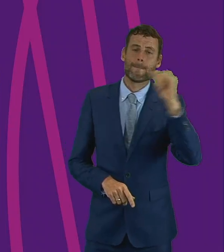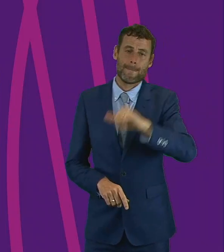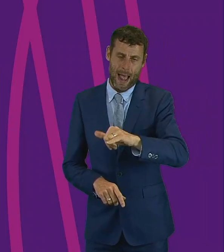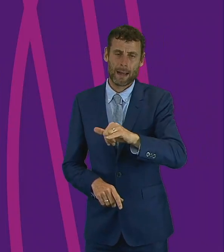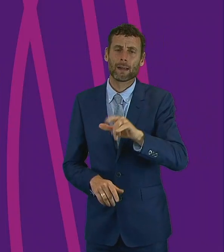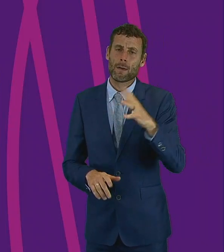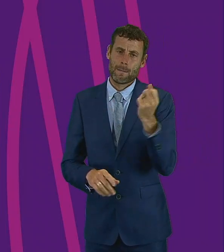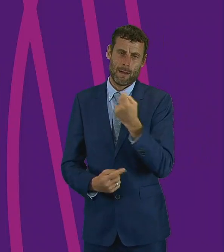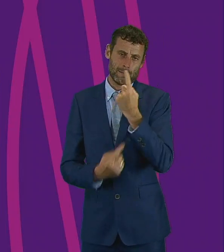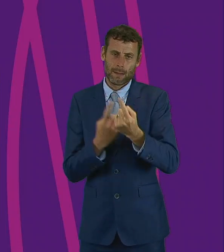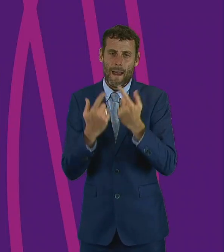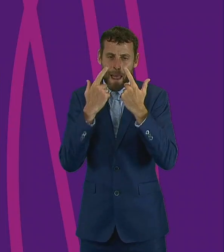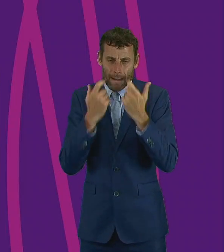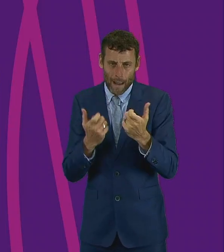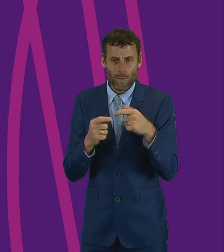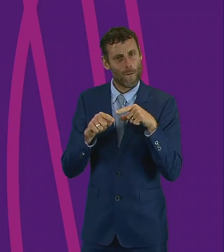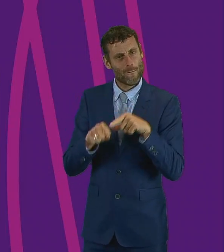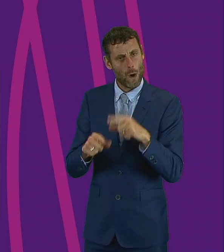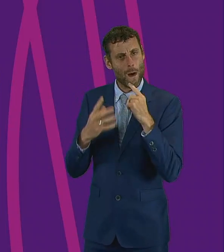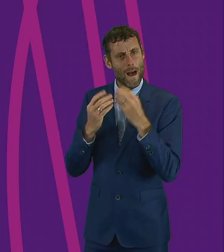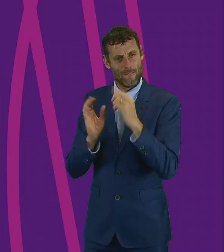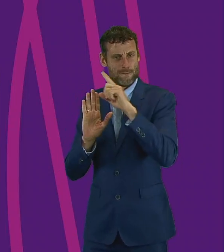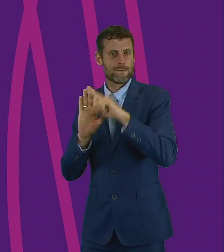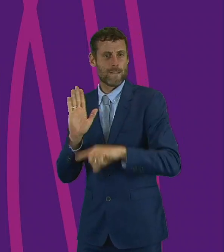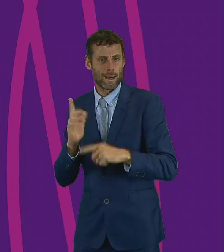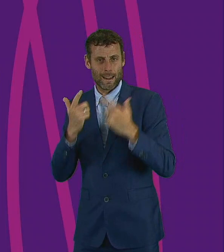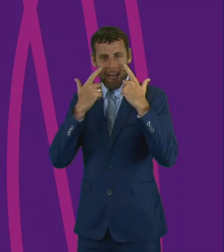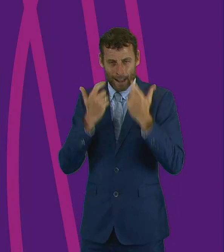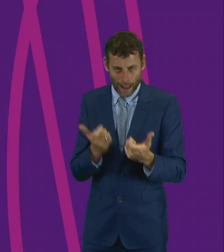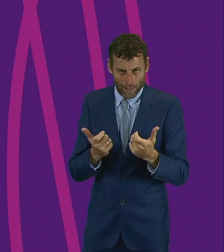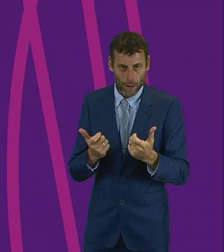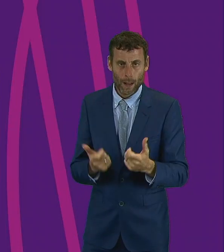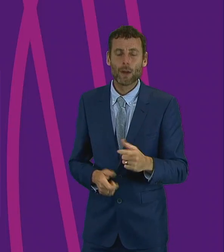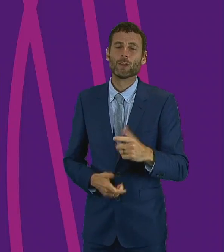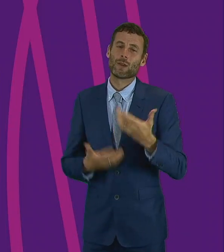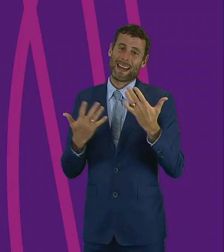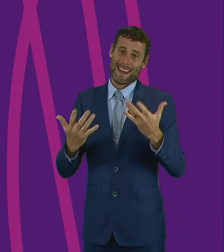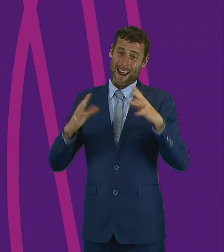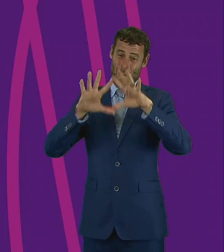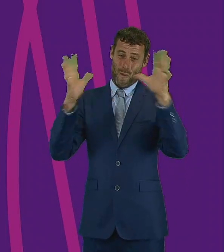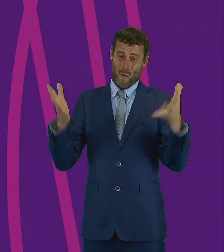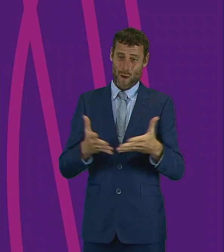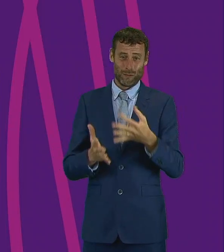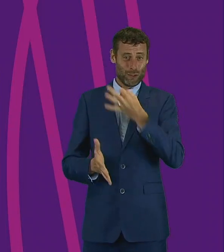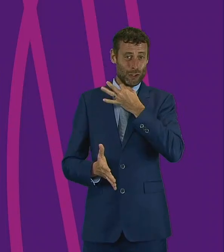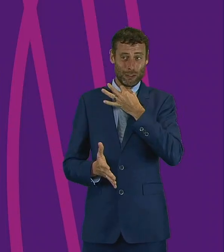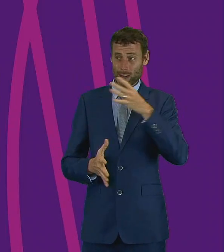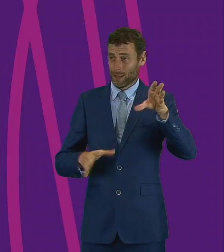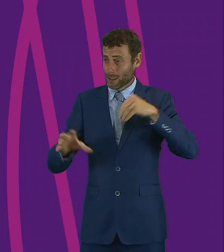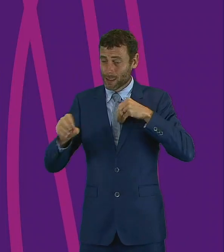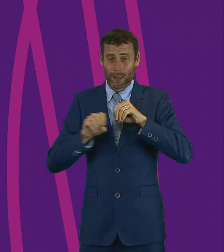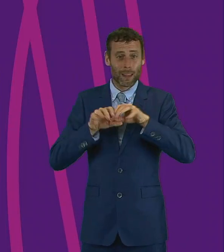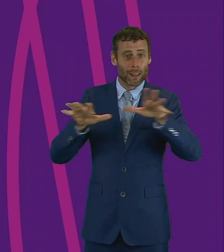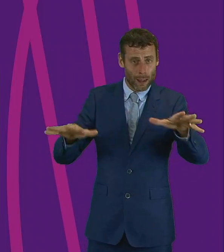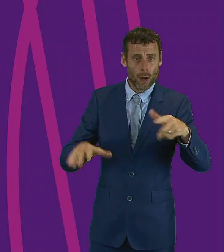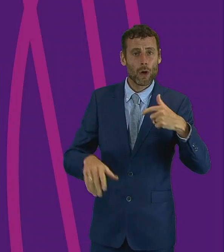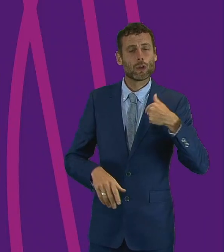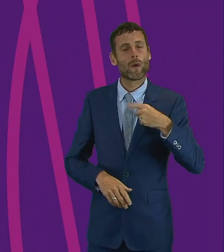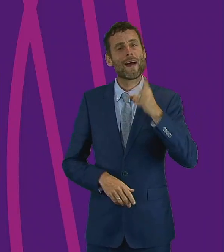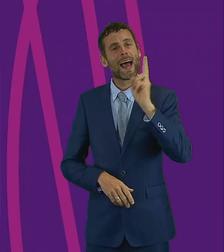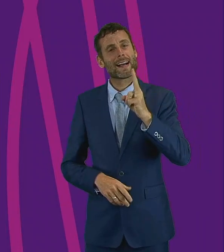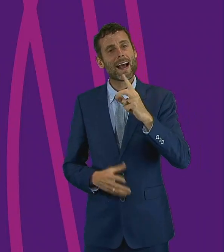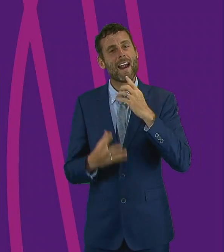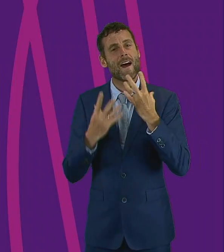advised particularly carefully. Given the uncertainties inherent in a global pandemic, I also want to repeat my advice for people to be